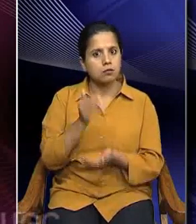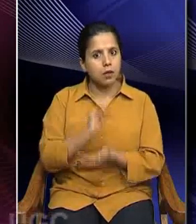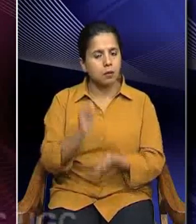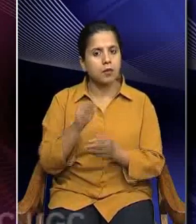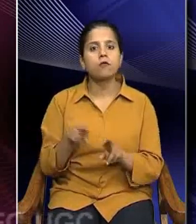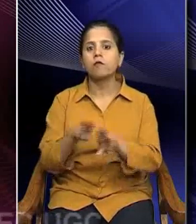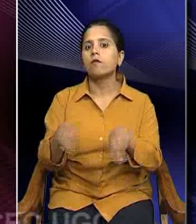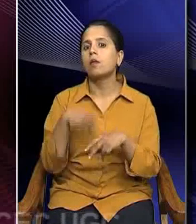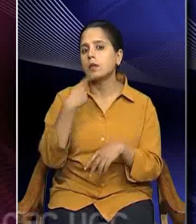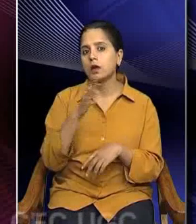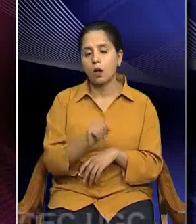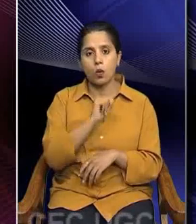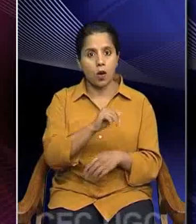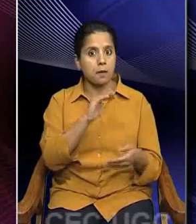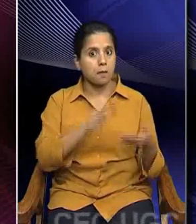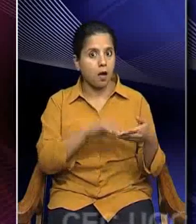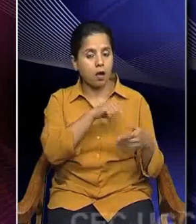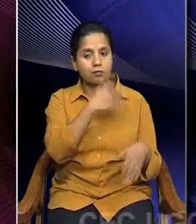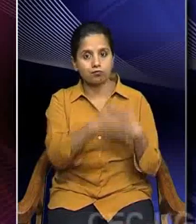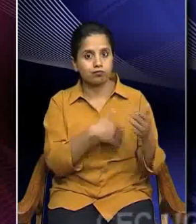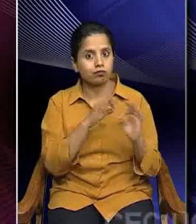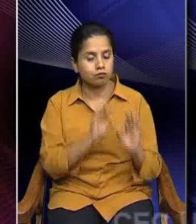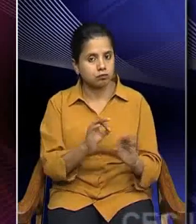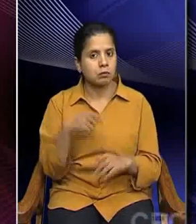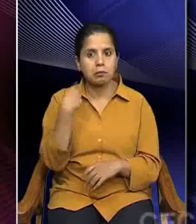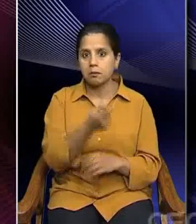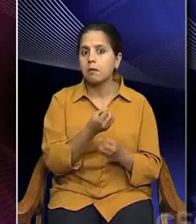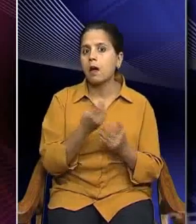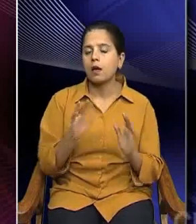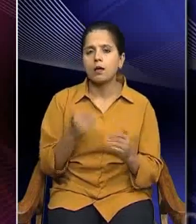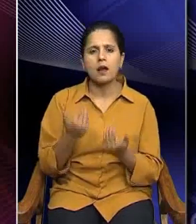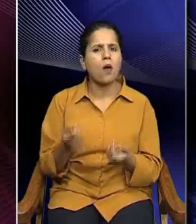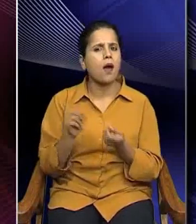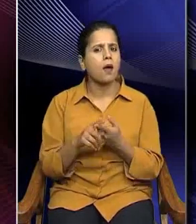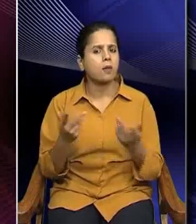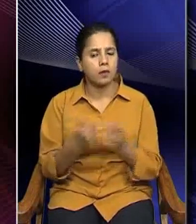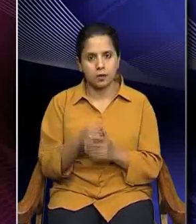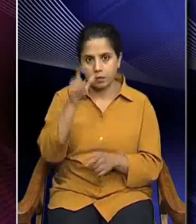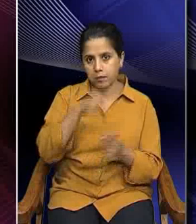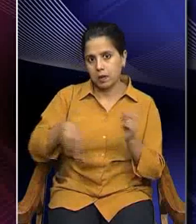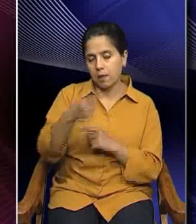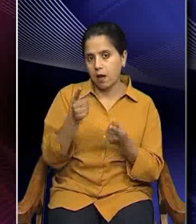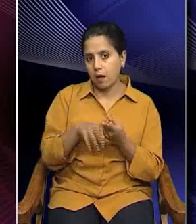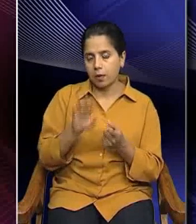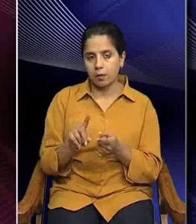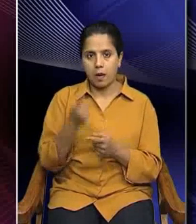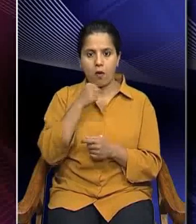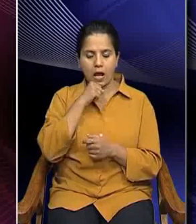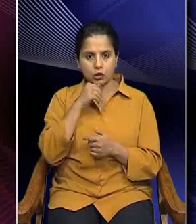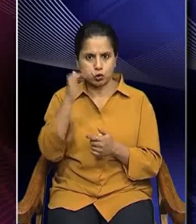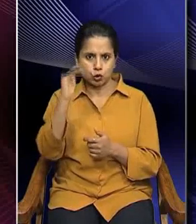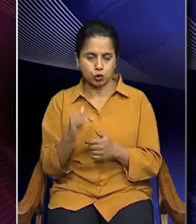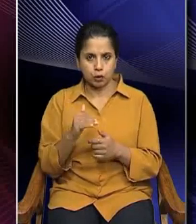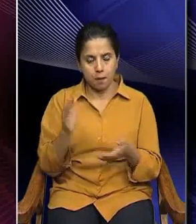in order to cement their marital union. And what is happening is, when people enter into marriage at early ages,